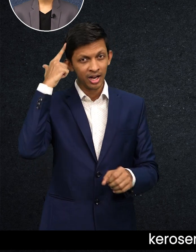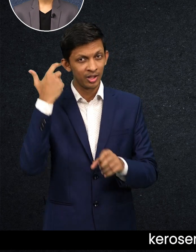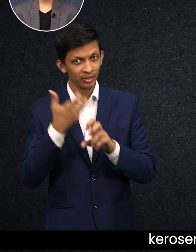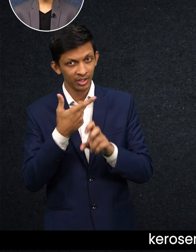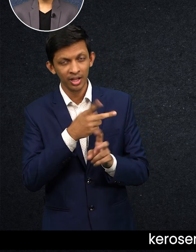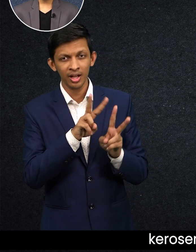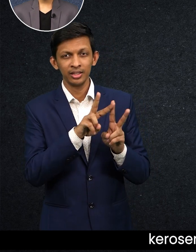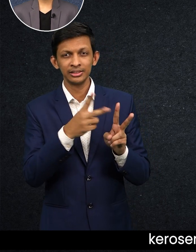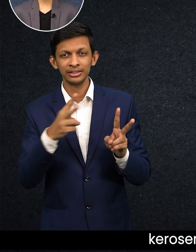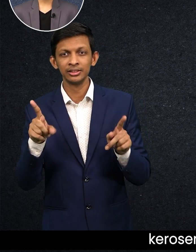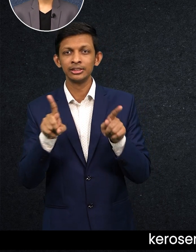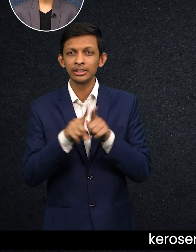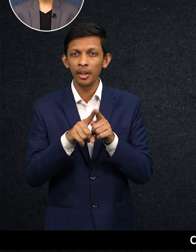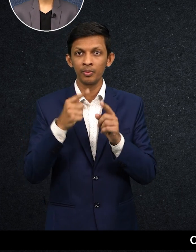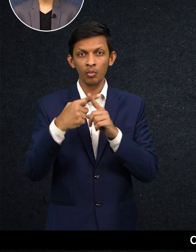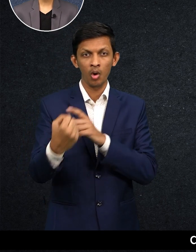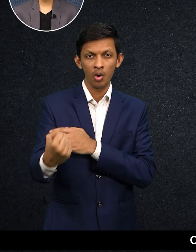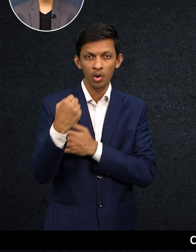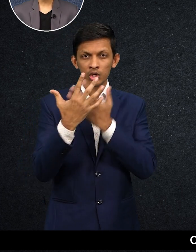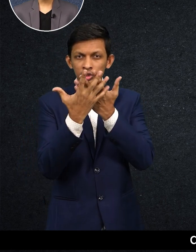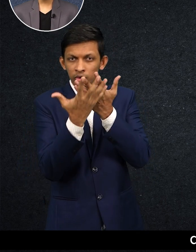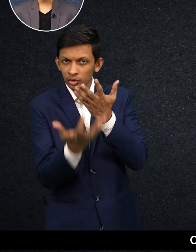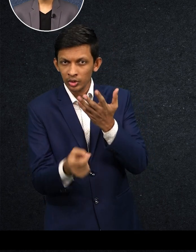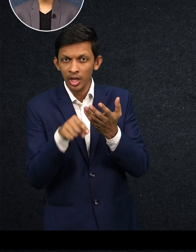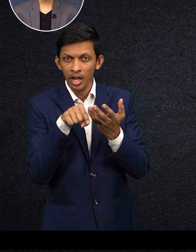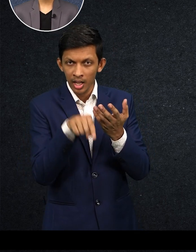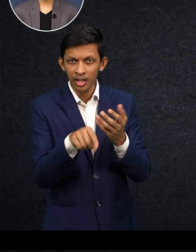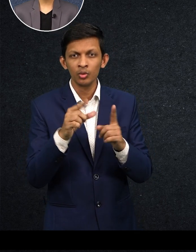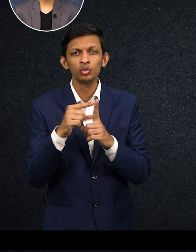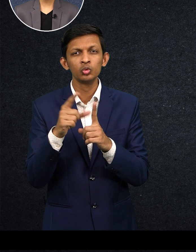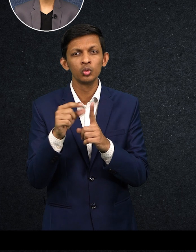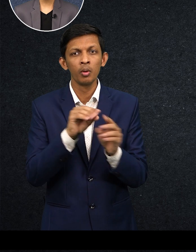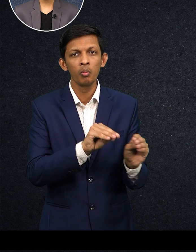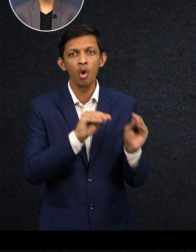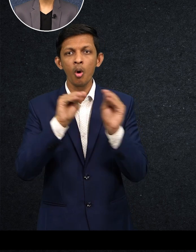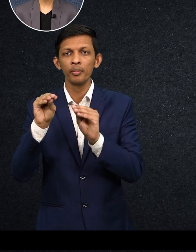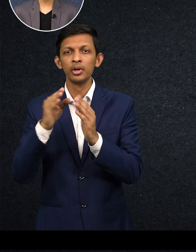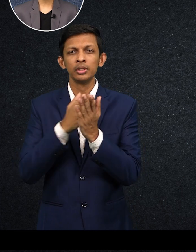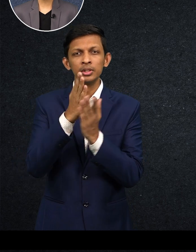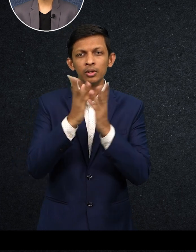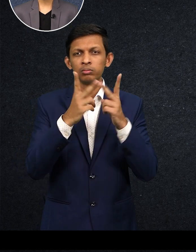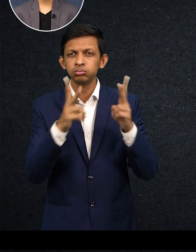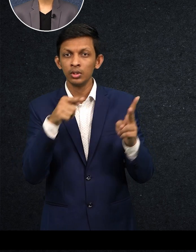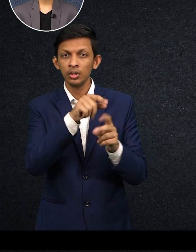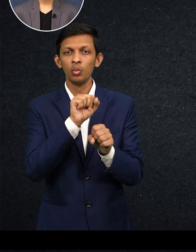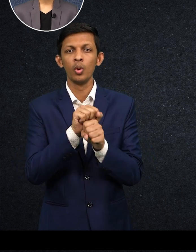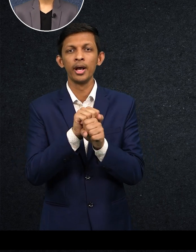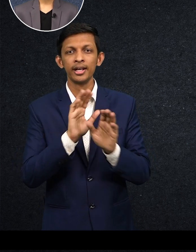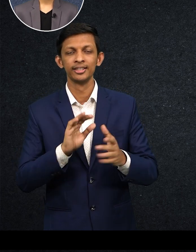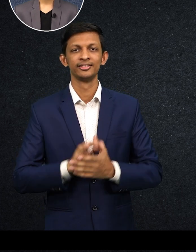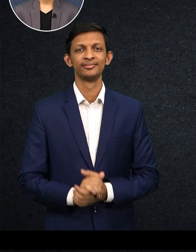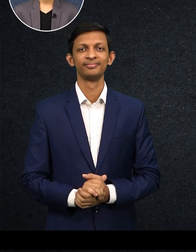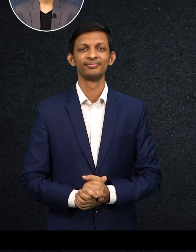petroleum, coal, etc. as sources of energy for doing the works.